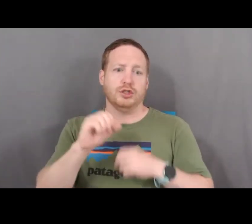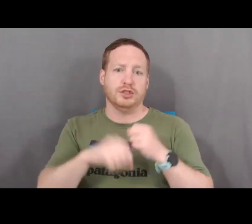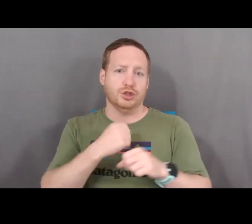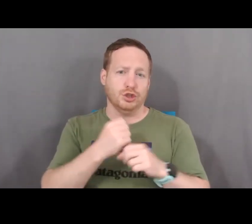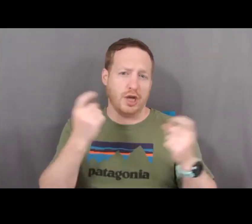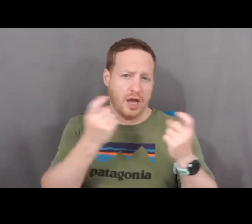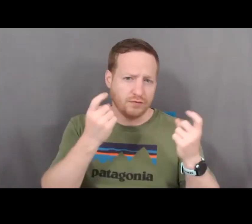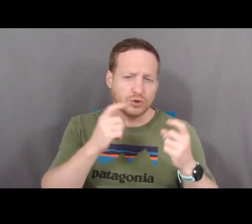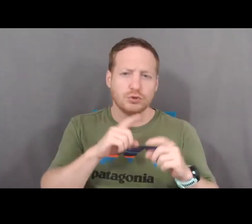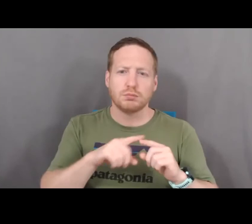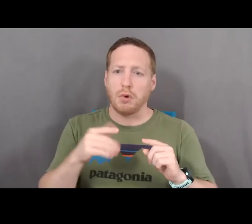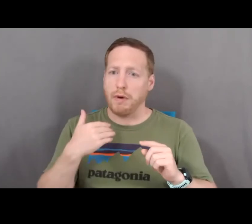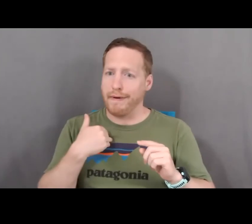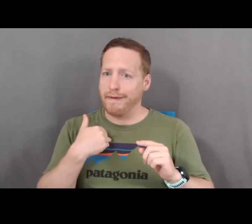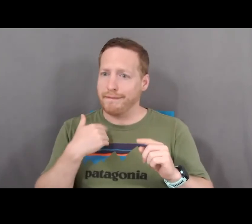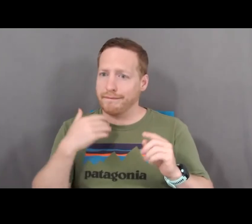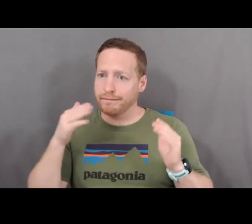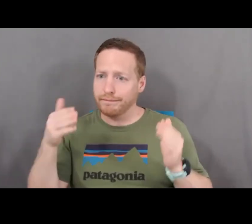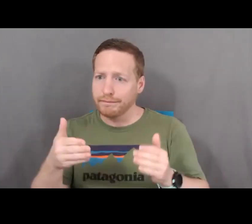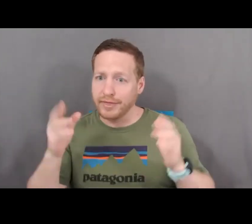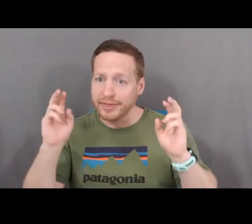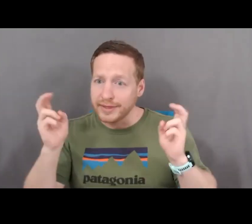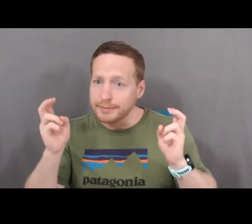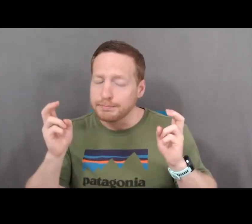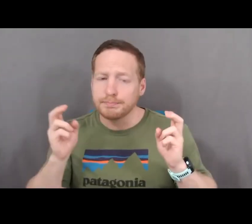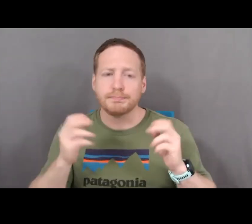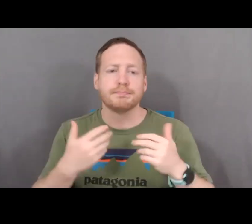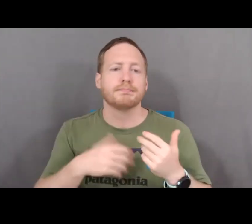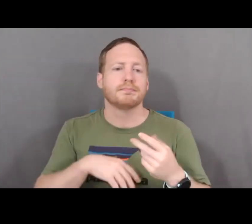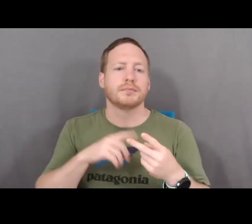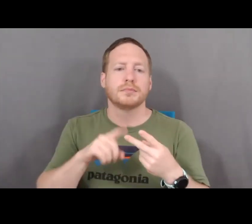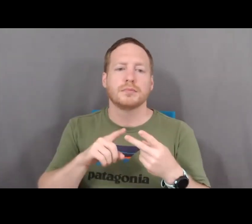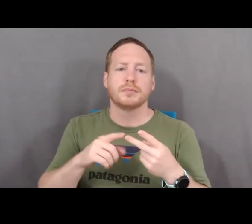themes for our 30th anniversary coming up next year, and